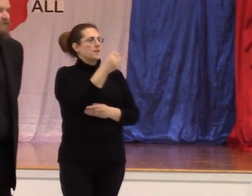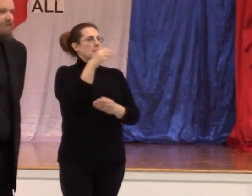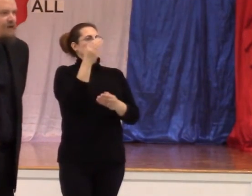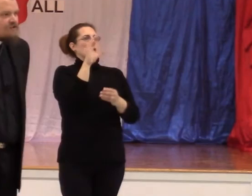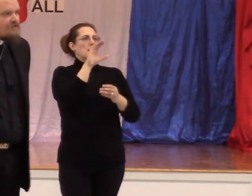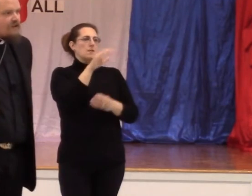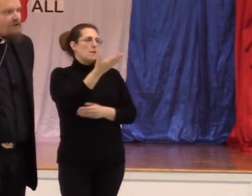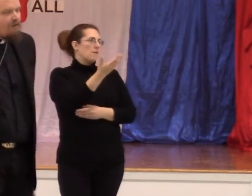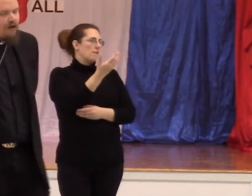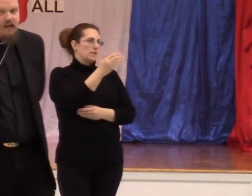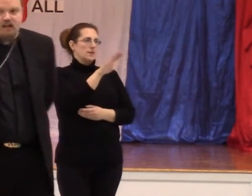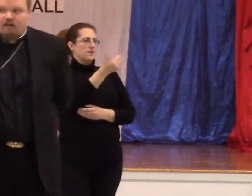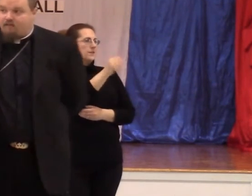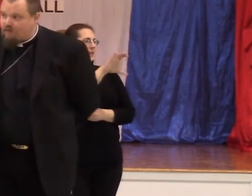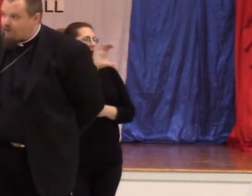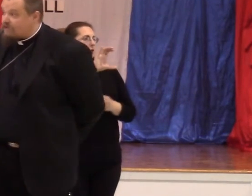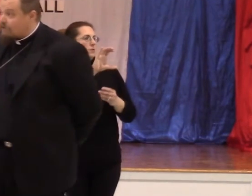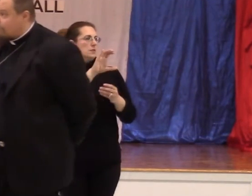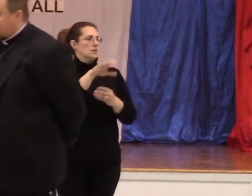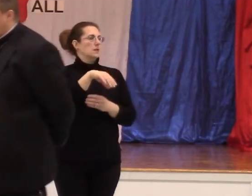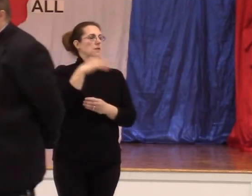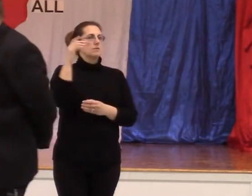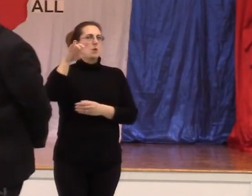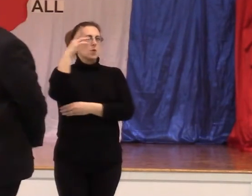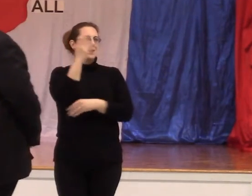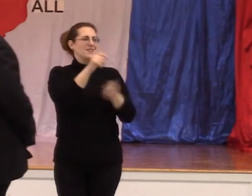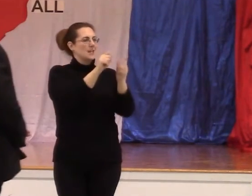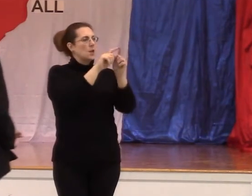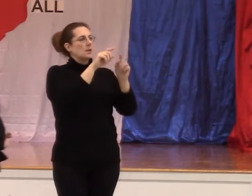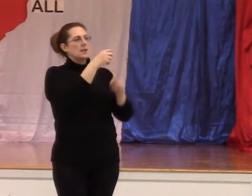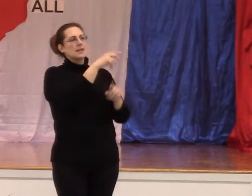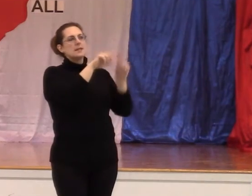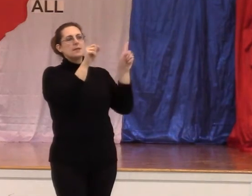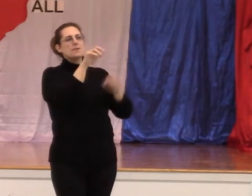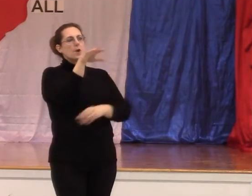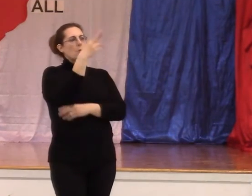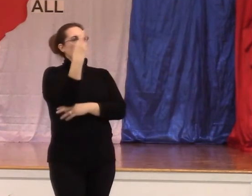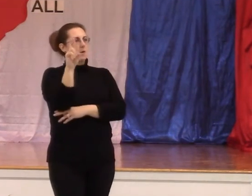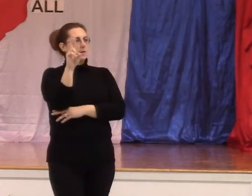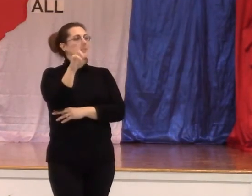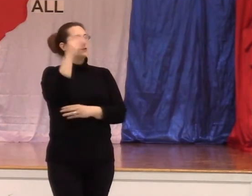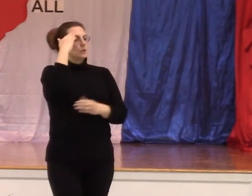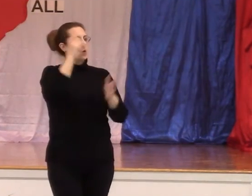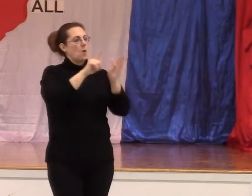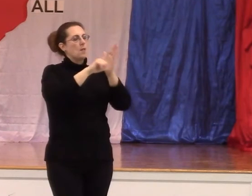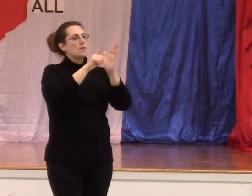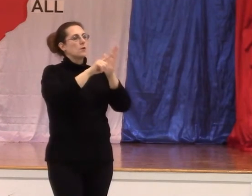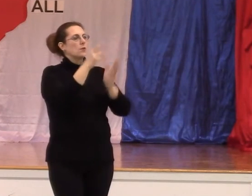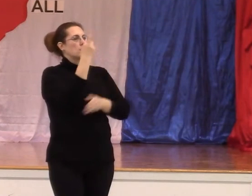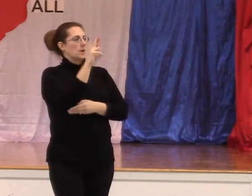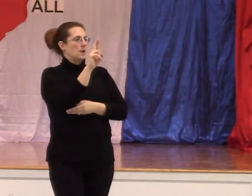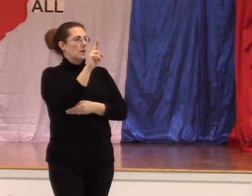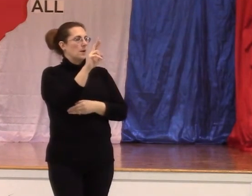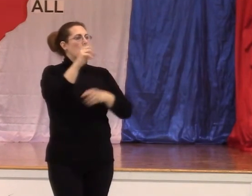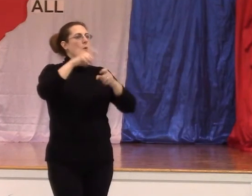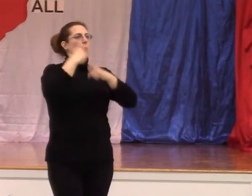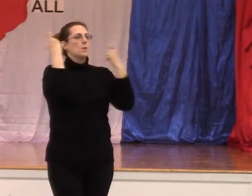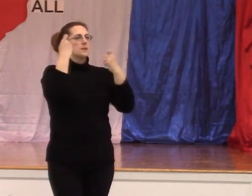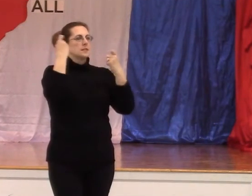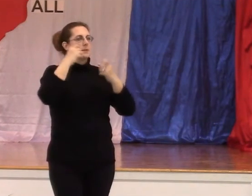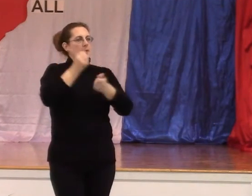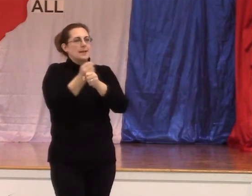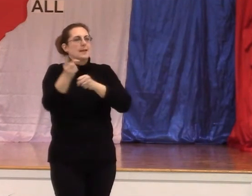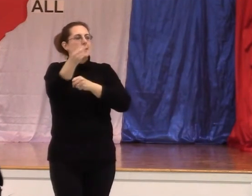few reformations that go on. You have, of course, the Lutheran Reformation that starts, as we are going to celebrate in the next year coming,